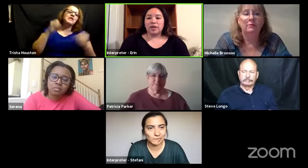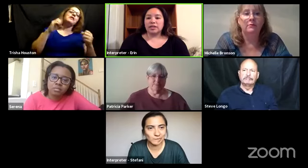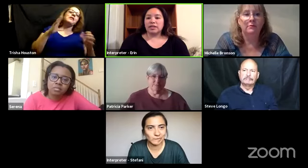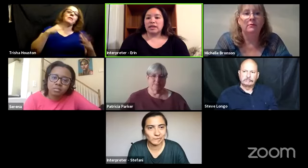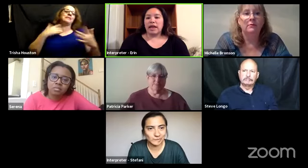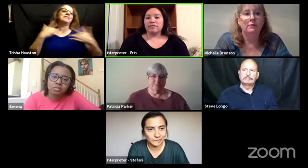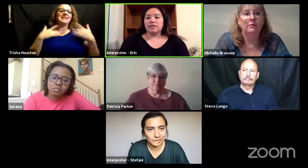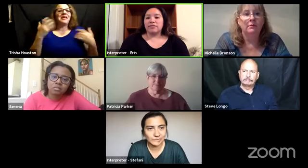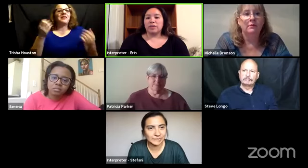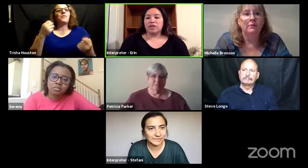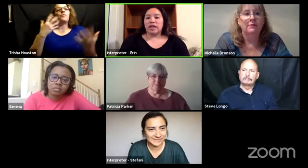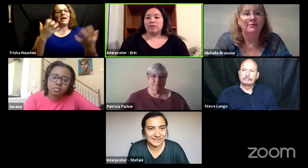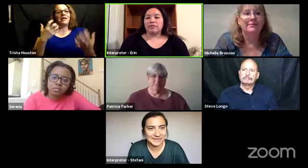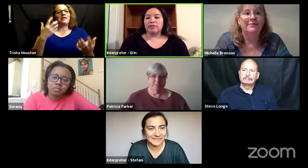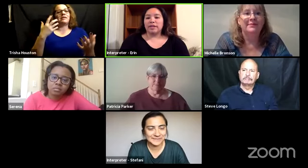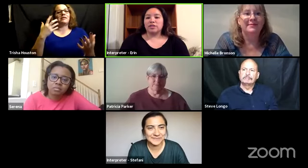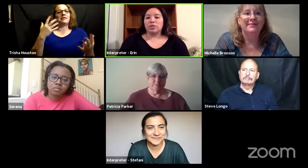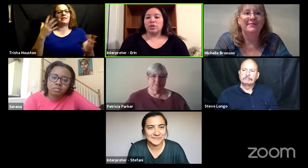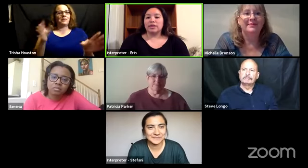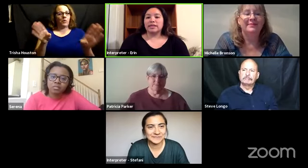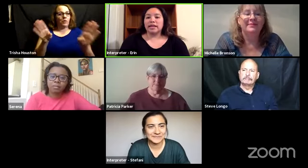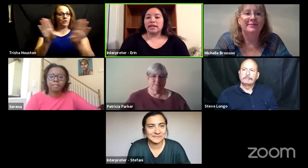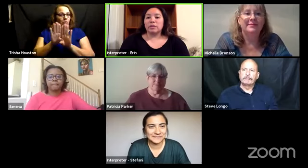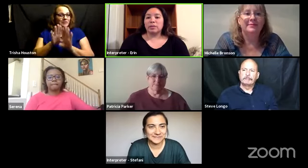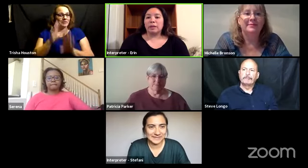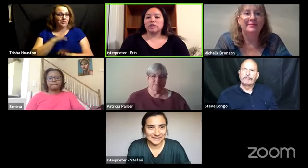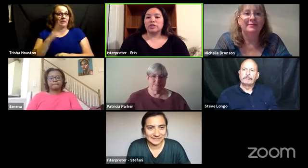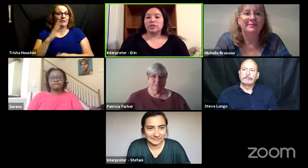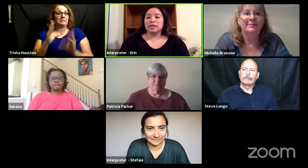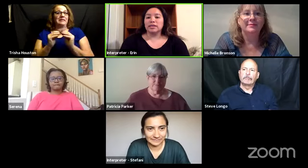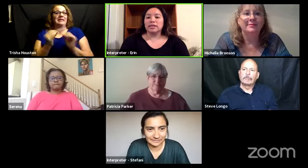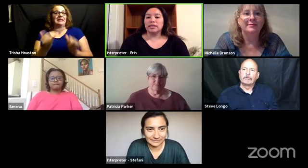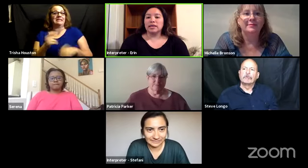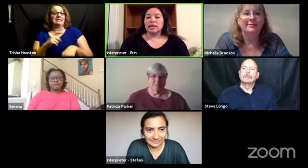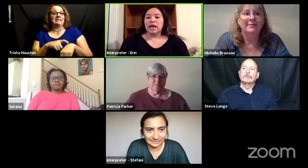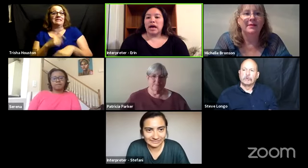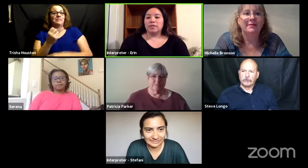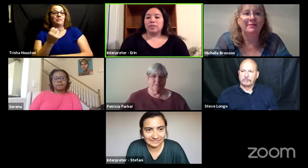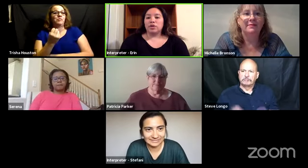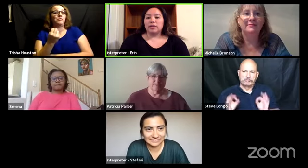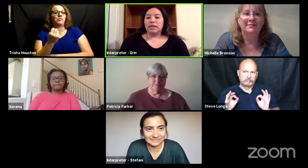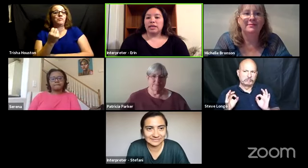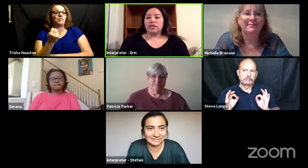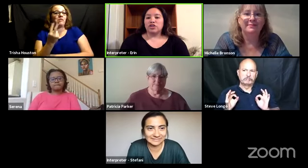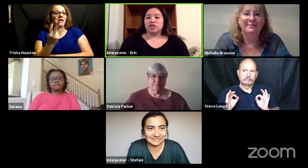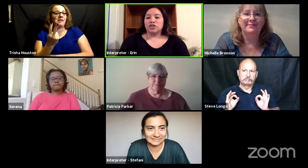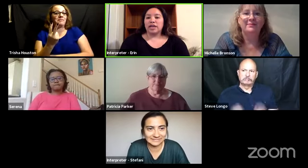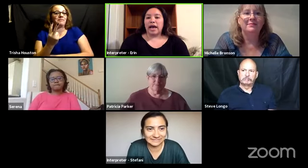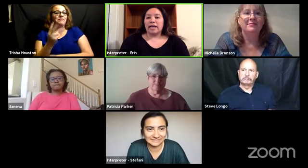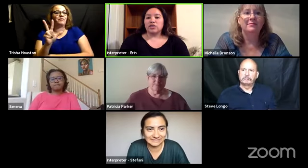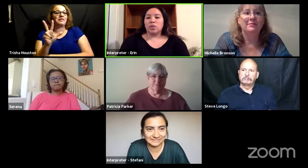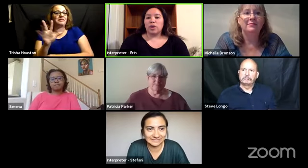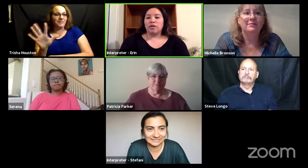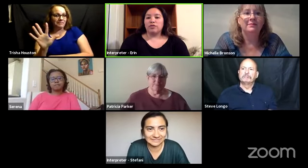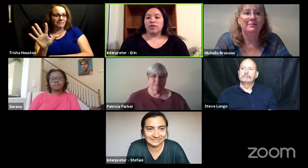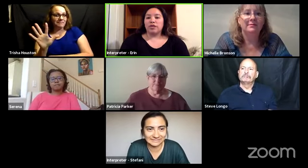transparent and have this information out to everybody. So we're excited that we were able to do this. The board meeting is adjourned at